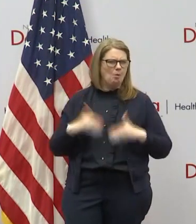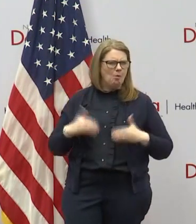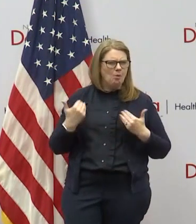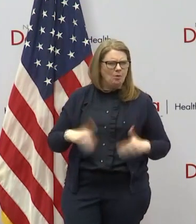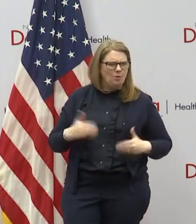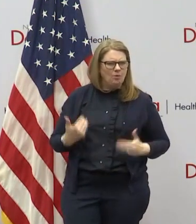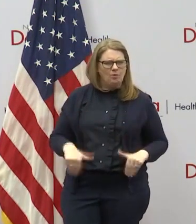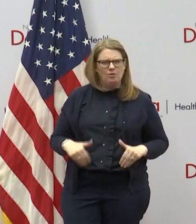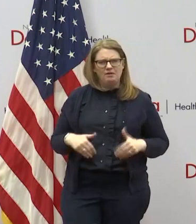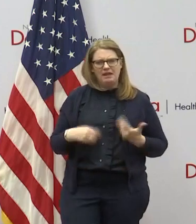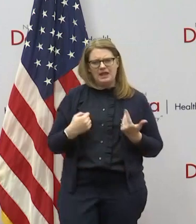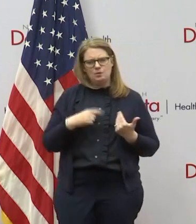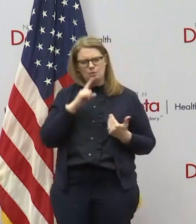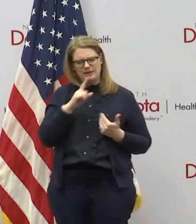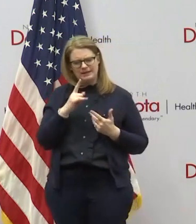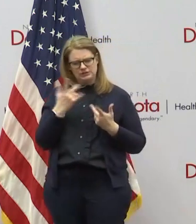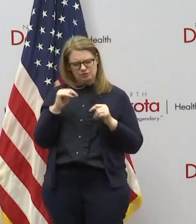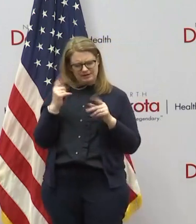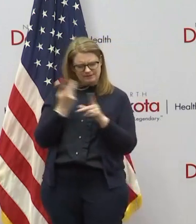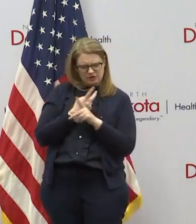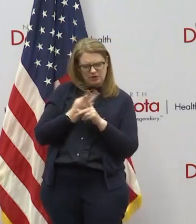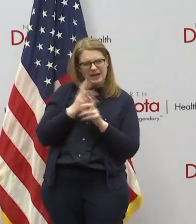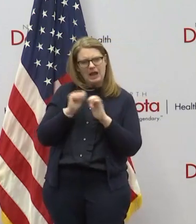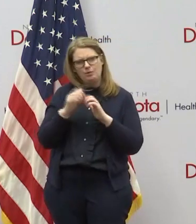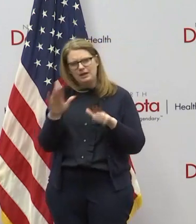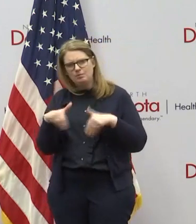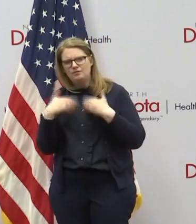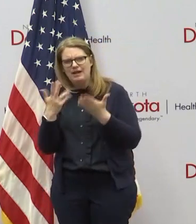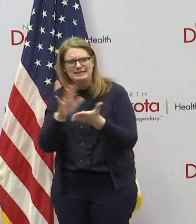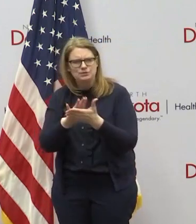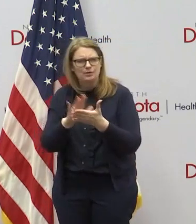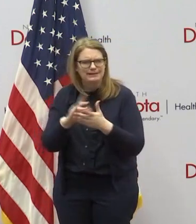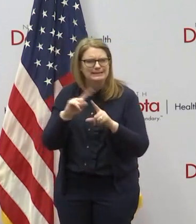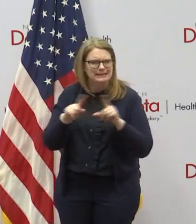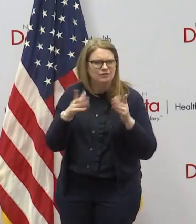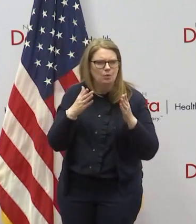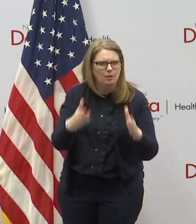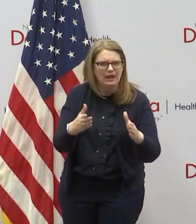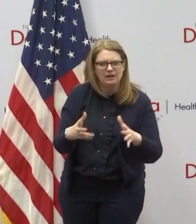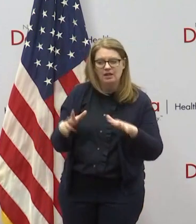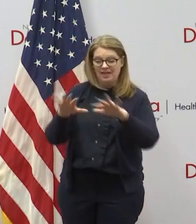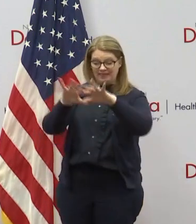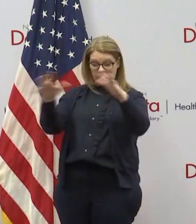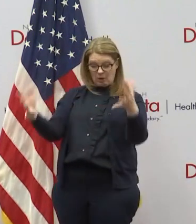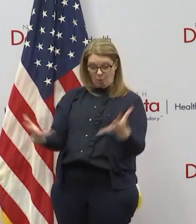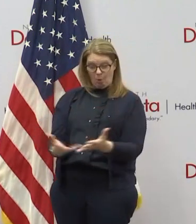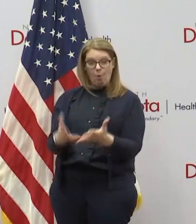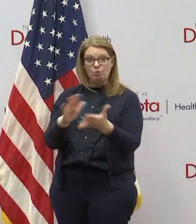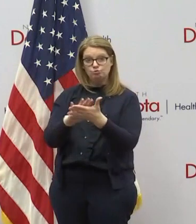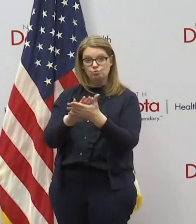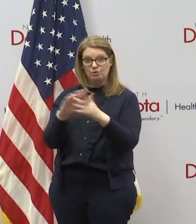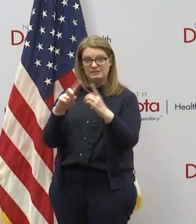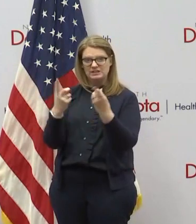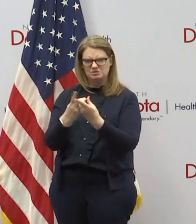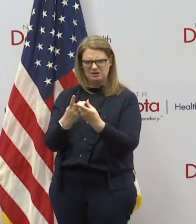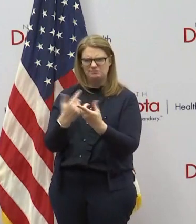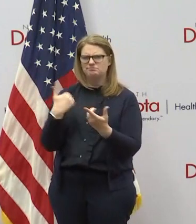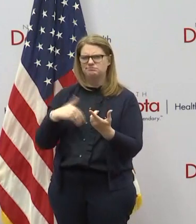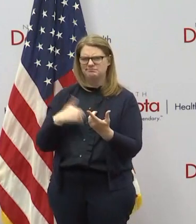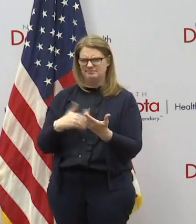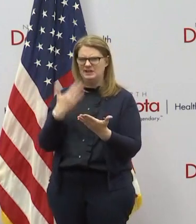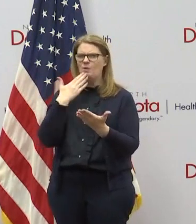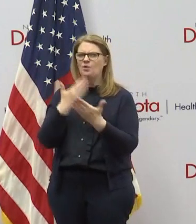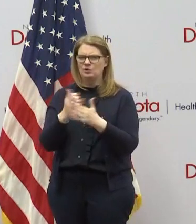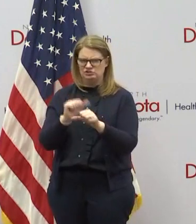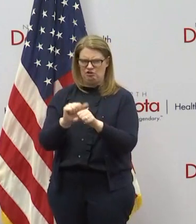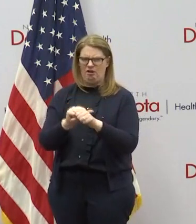and thinking about the way that we're delivering school differently. He did that very well. The team of the whole school district in Williston did that very well. As the governor